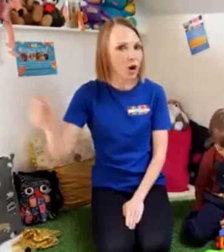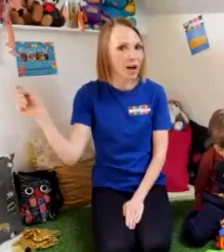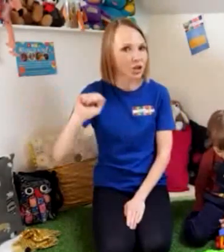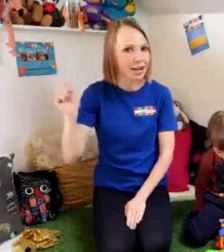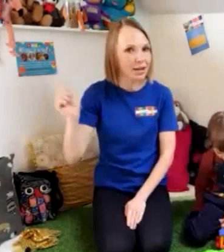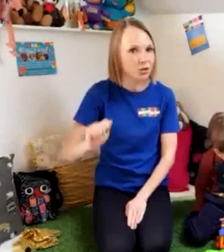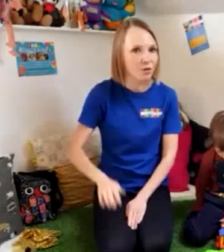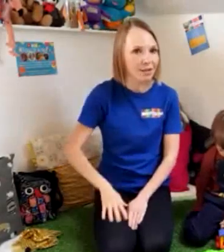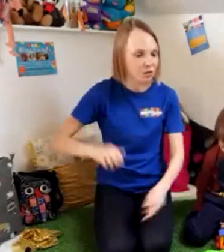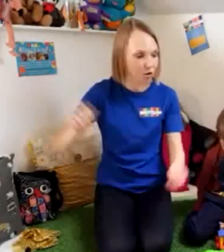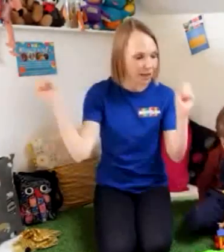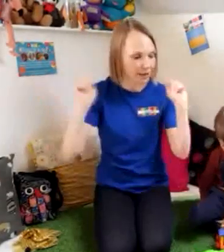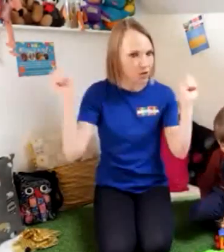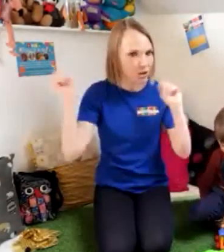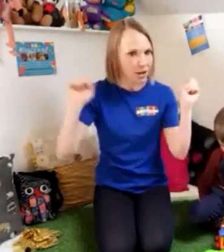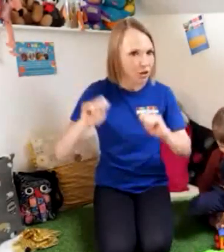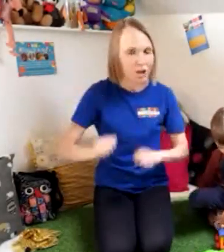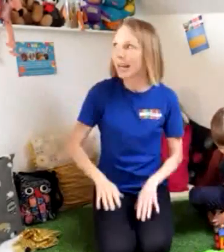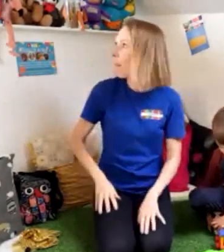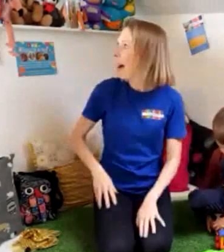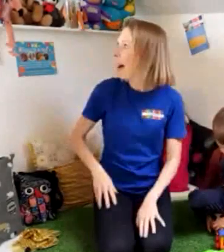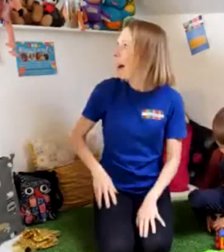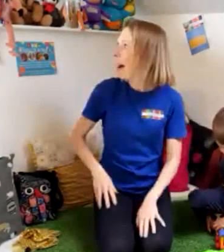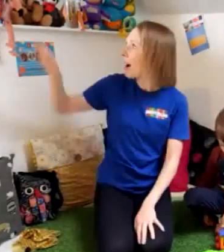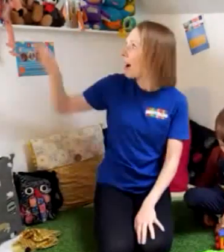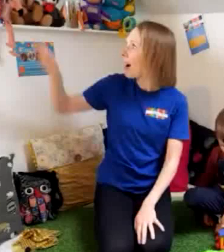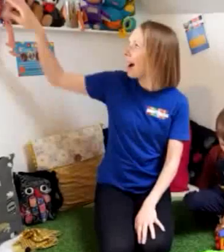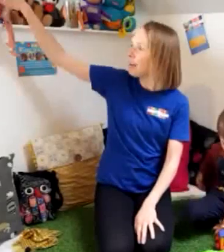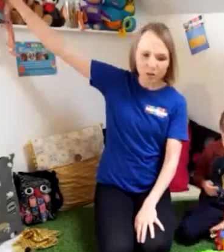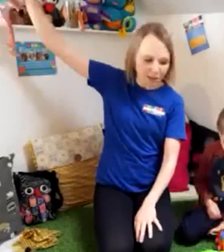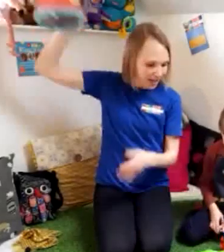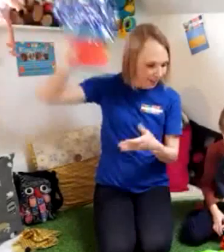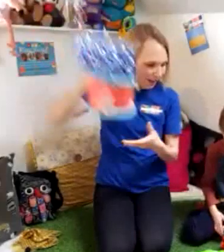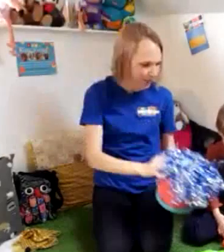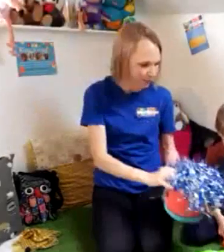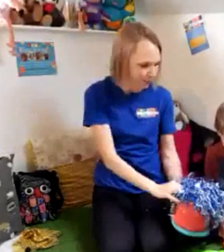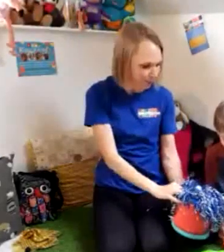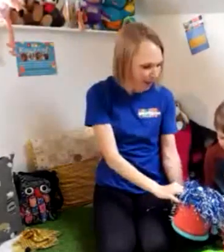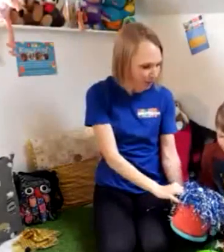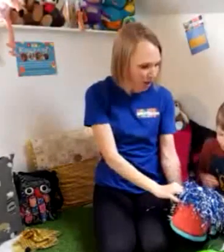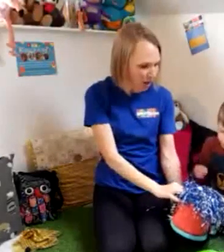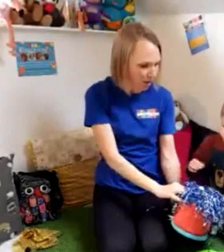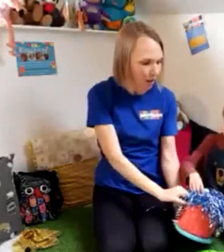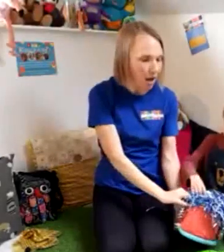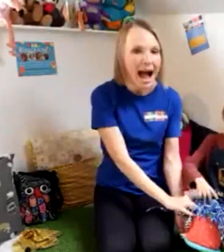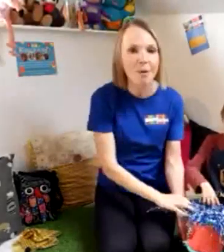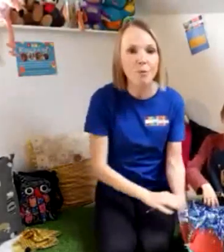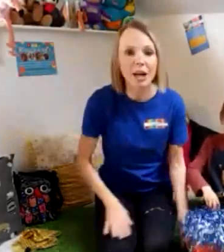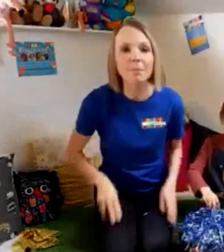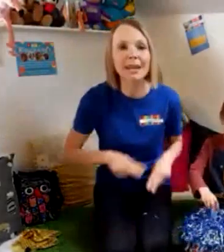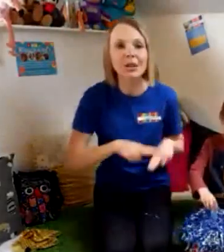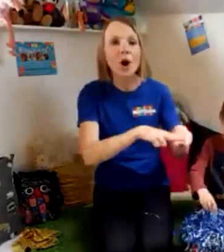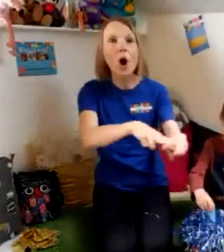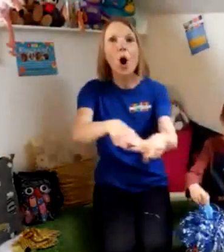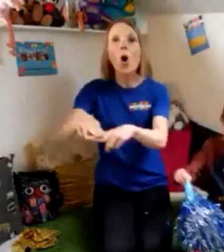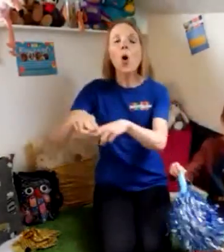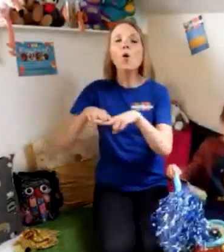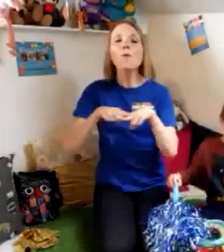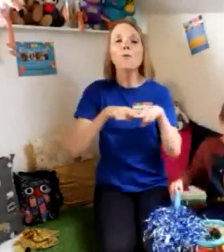any shakers or rattles or anything to shake about. Havis, do you want something to shake about for baby shark? And we're going to meet the whole family in